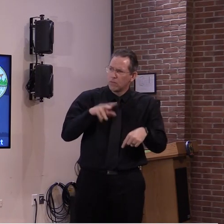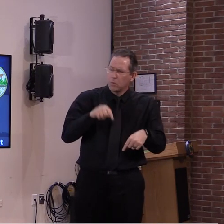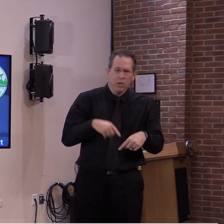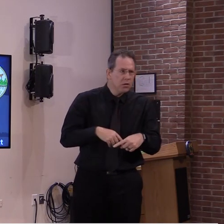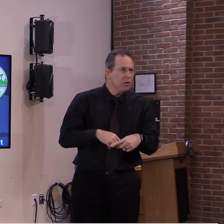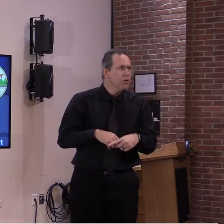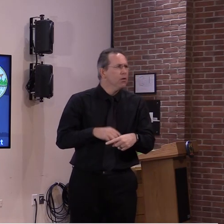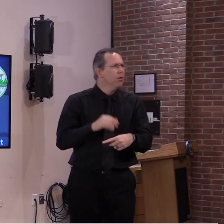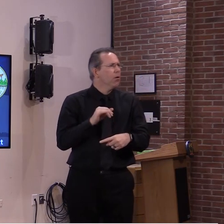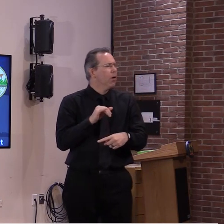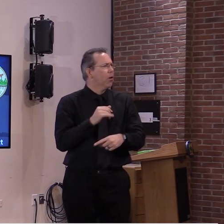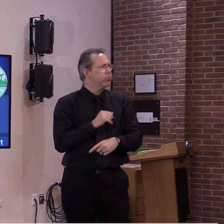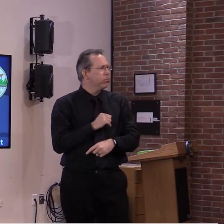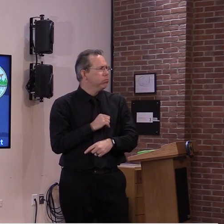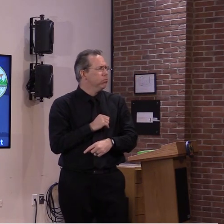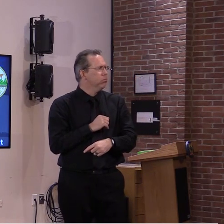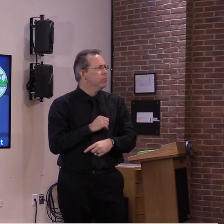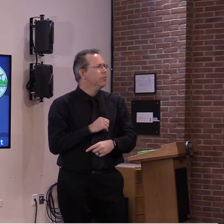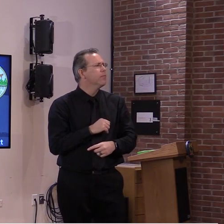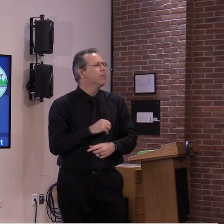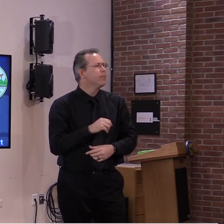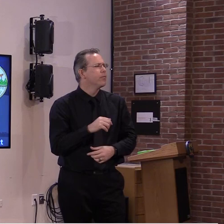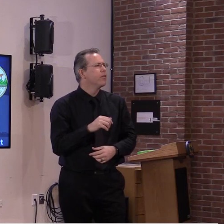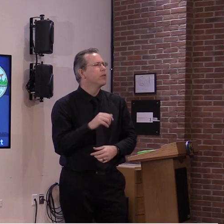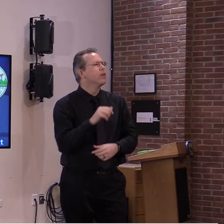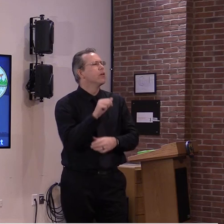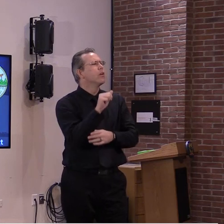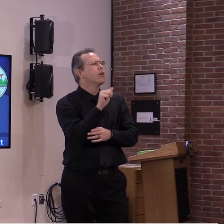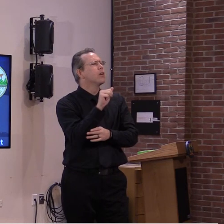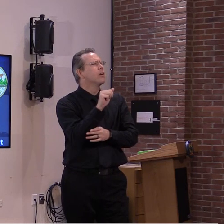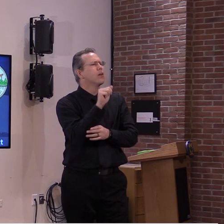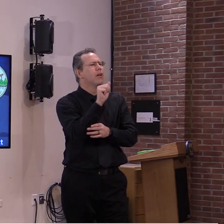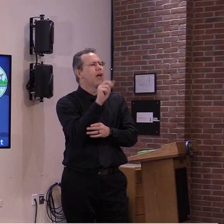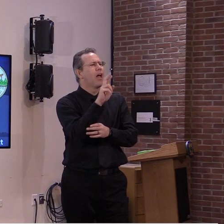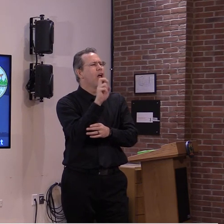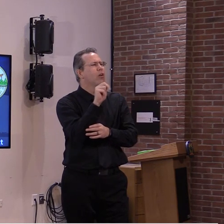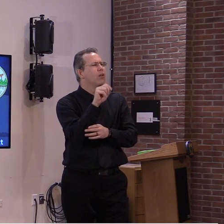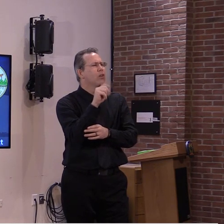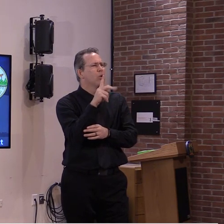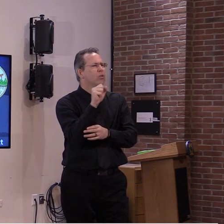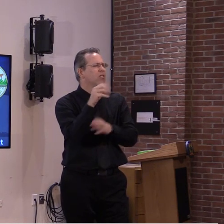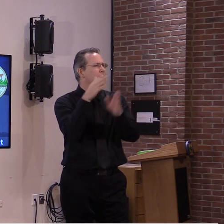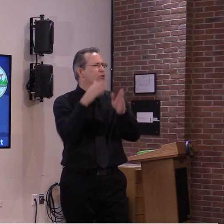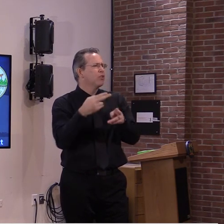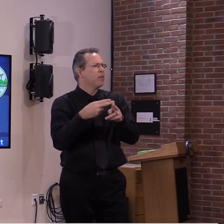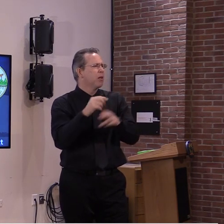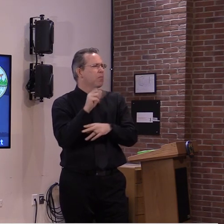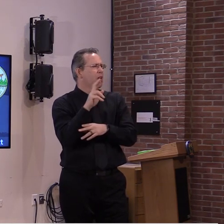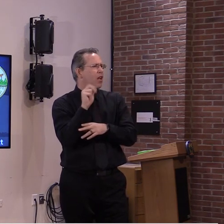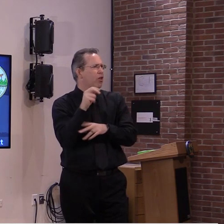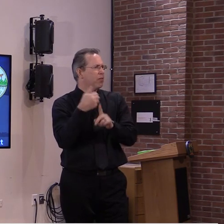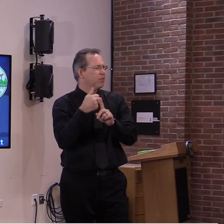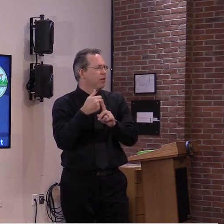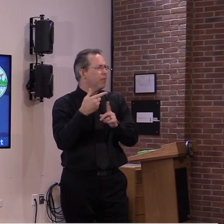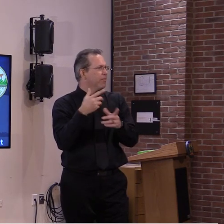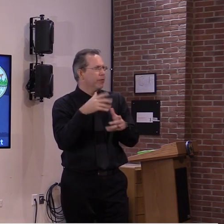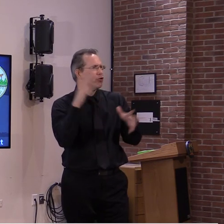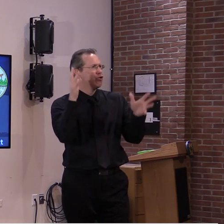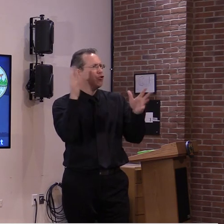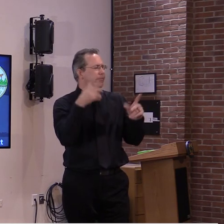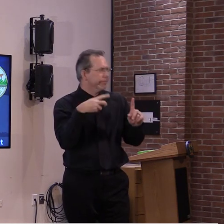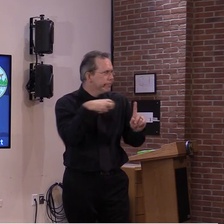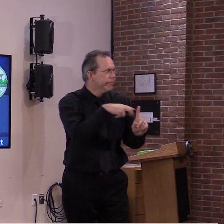Aaron Lukes. Yeah. Have not heard about the case, but obviously that is concerning.